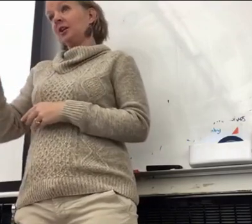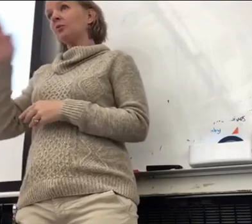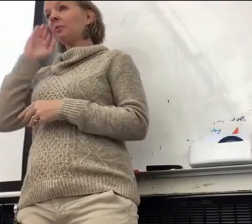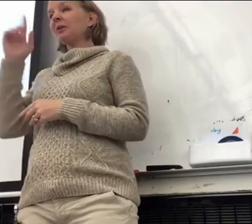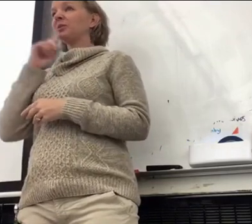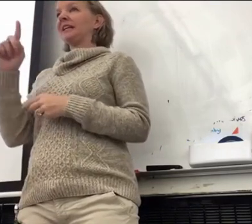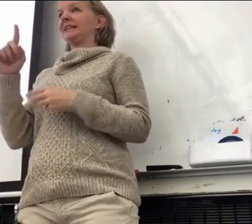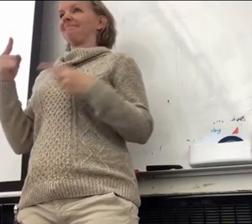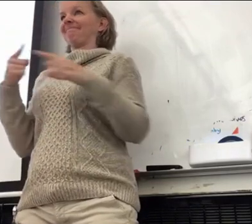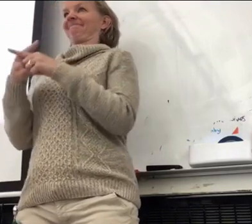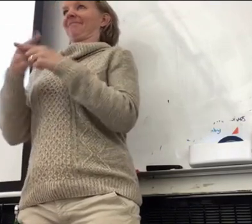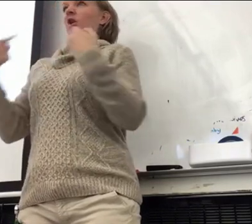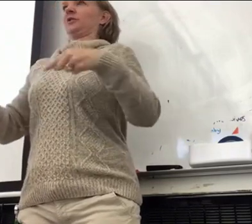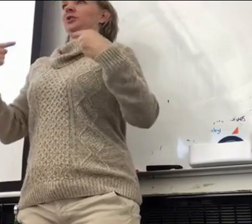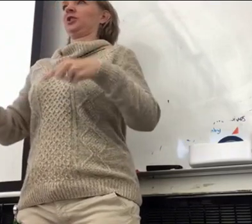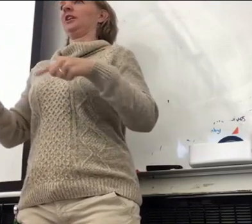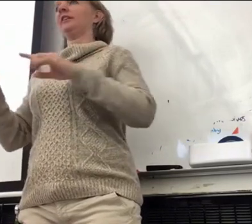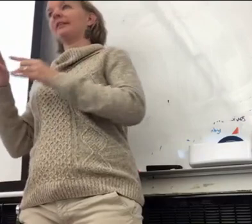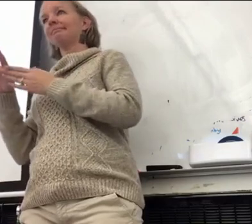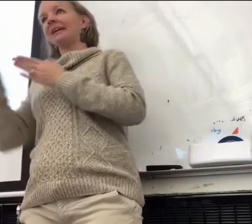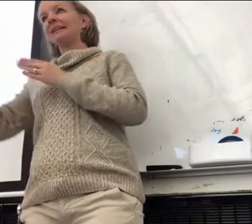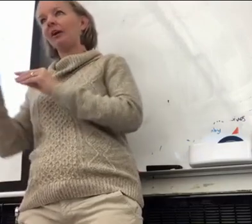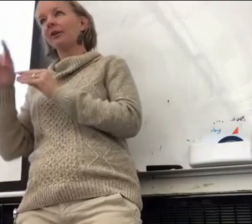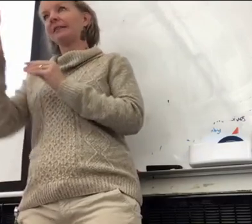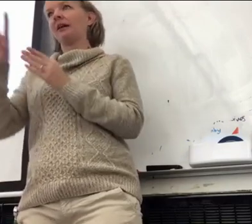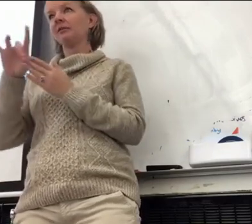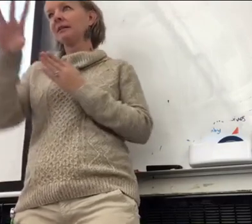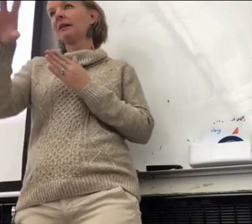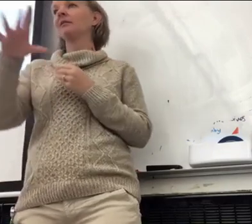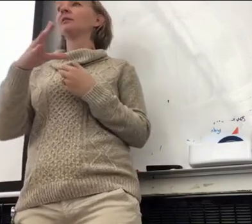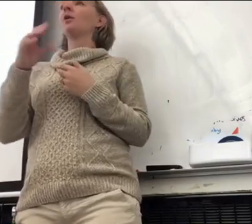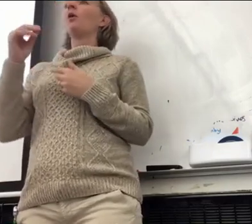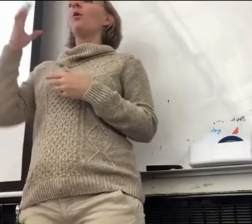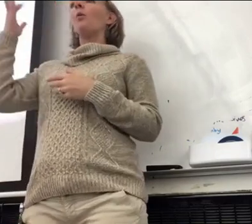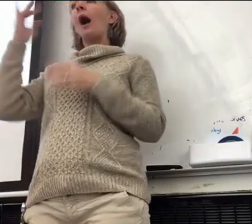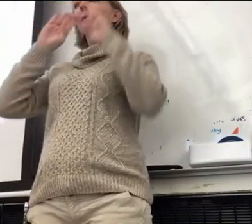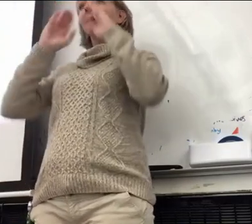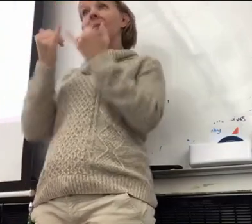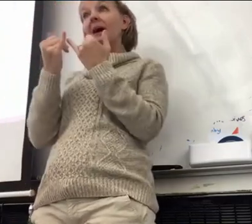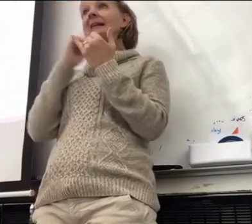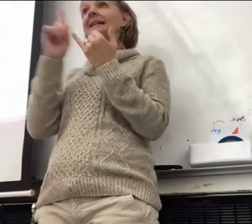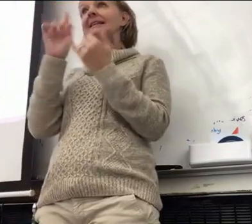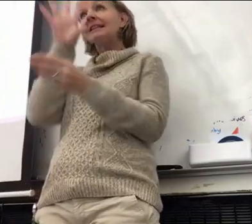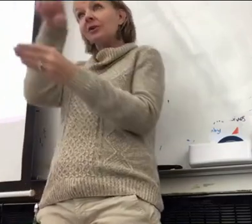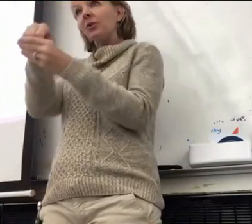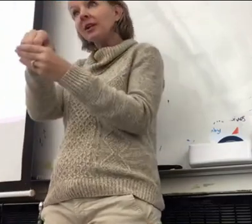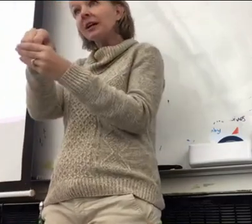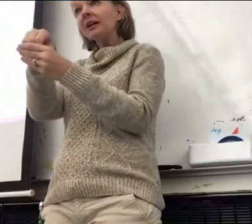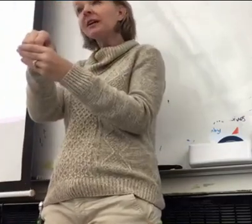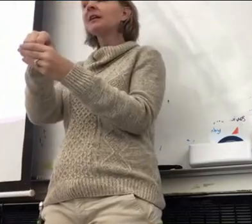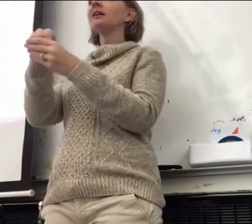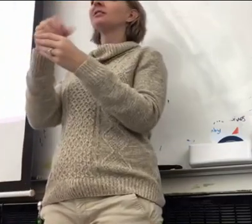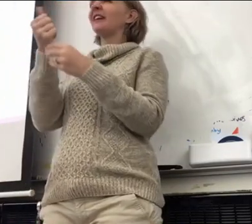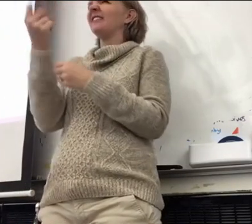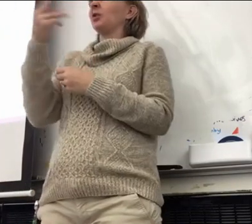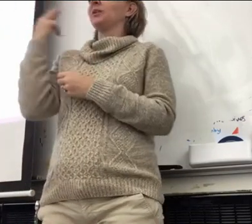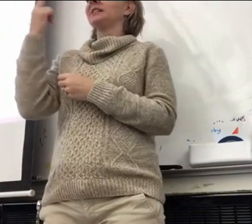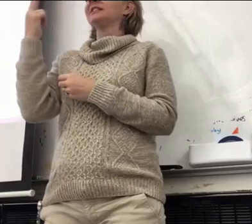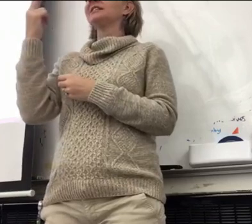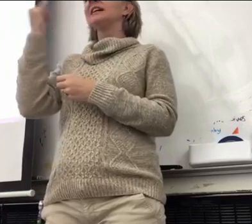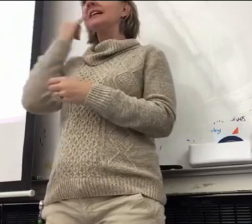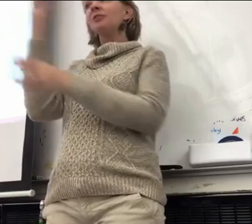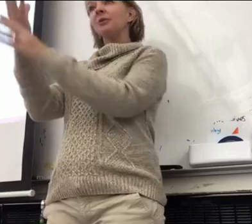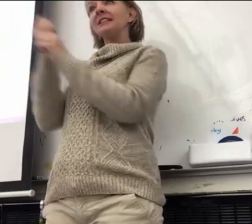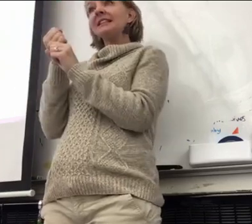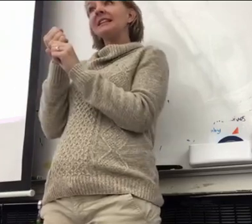very controversial. They get moved around persecution to persecution. Why Brigham Young is going to be included in this is a couple of reasons. If you